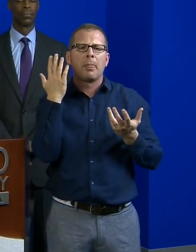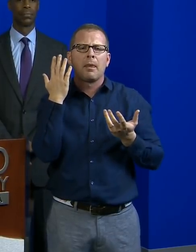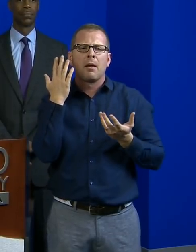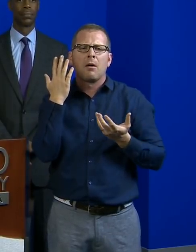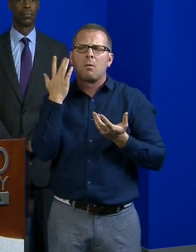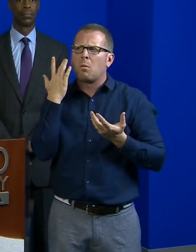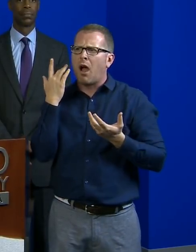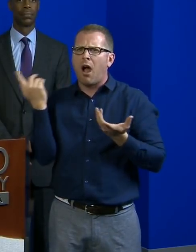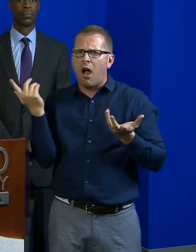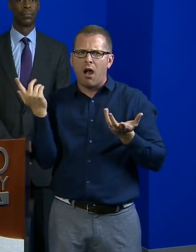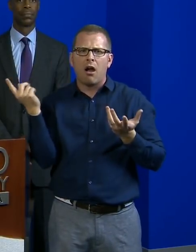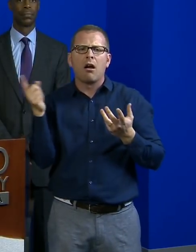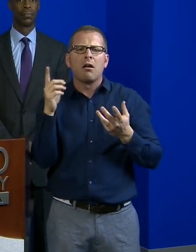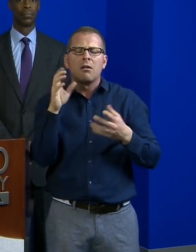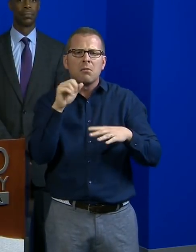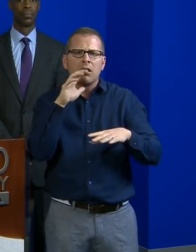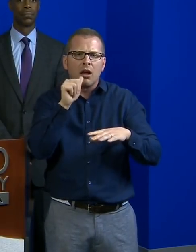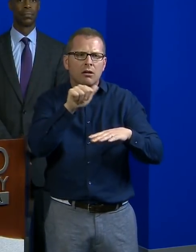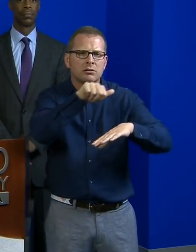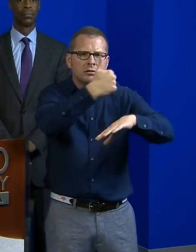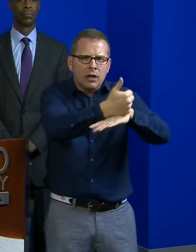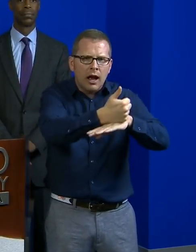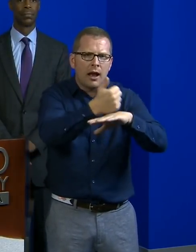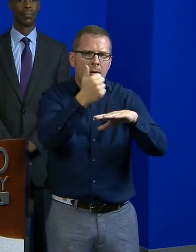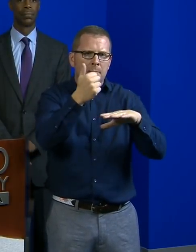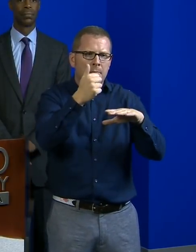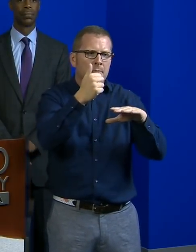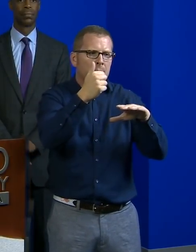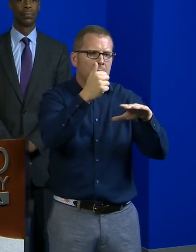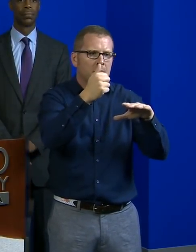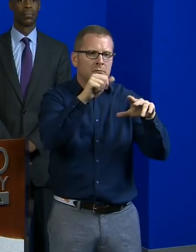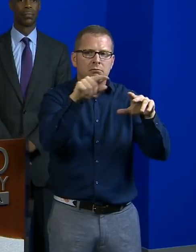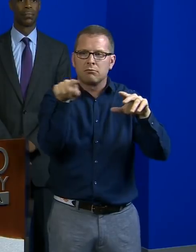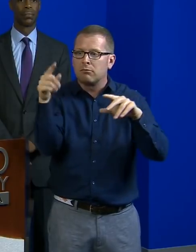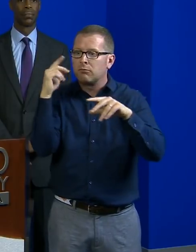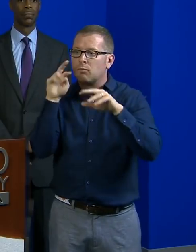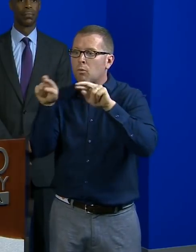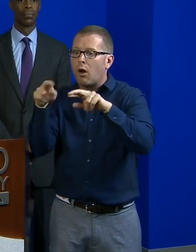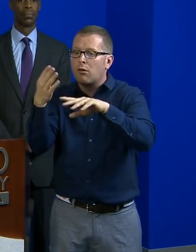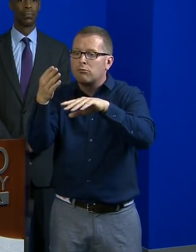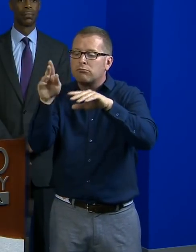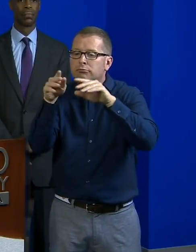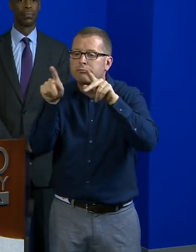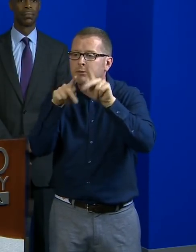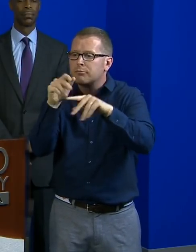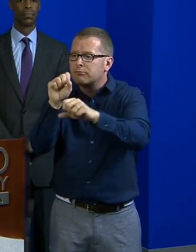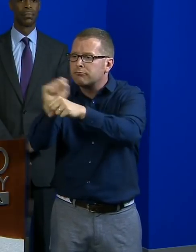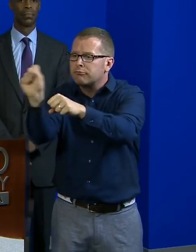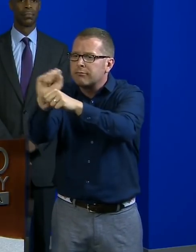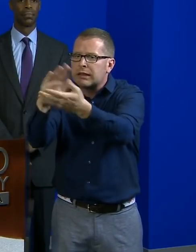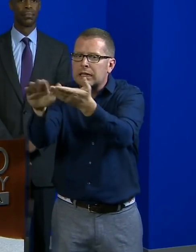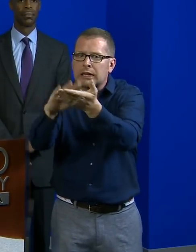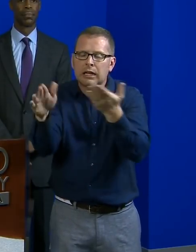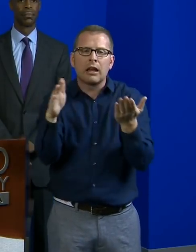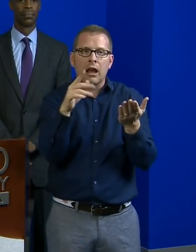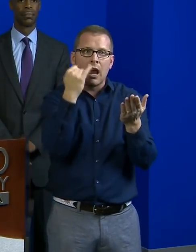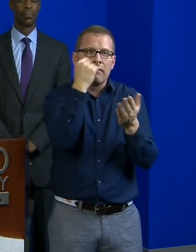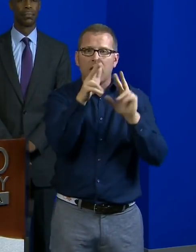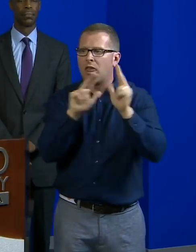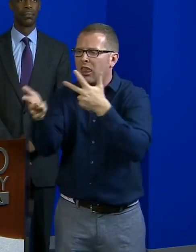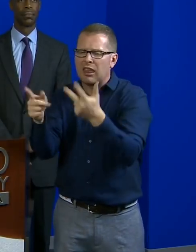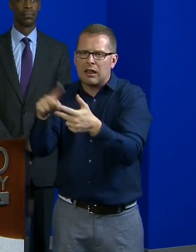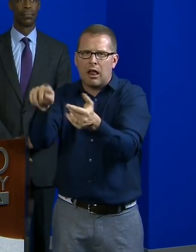FPL as quick as possible to make it as safe as possible. So this is about public safety right now, and it's about just asking people